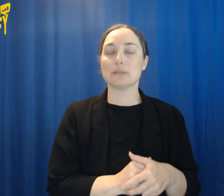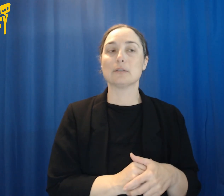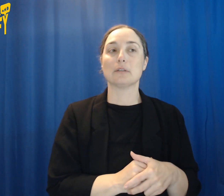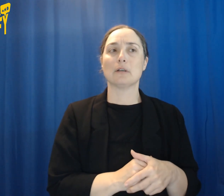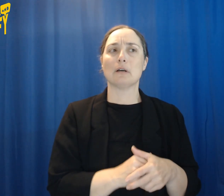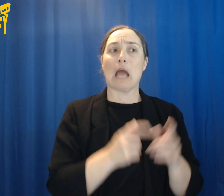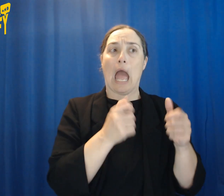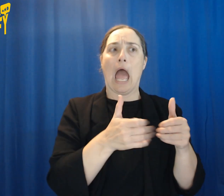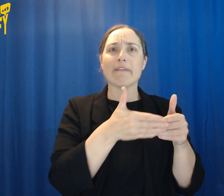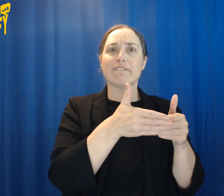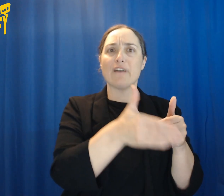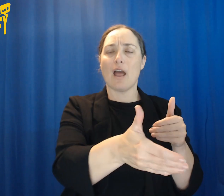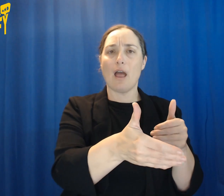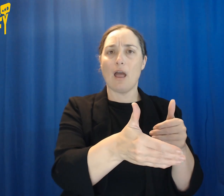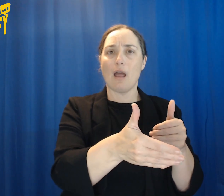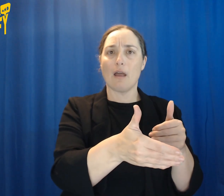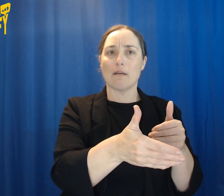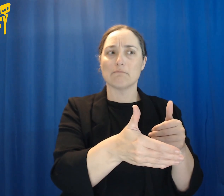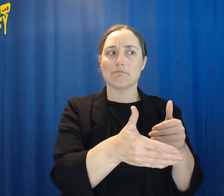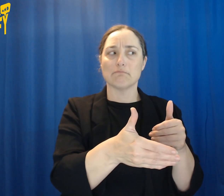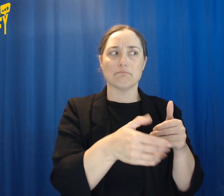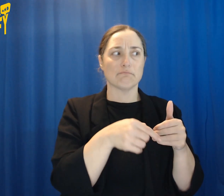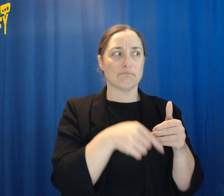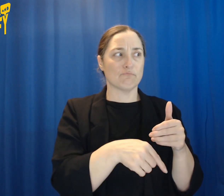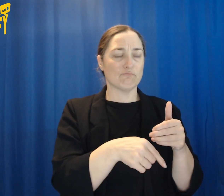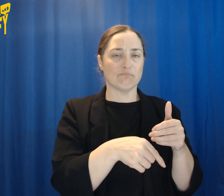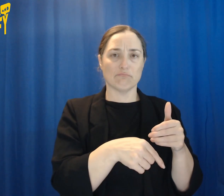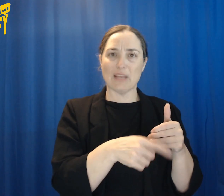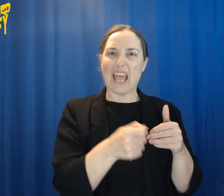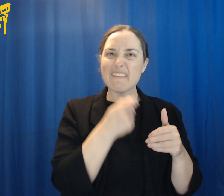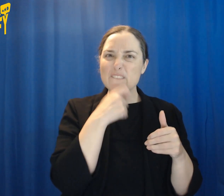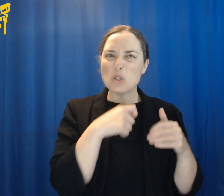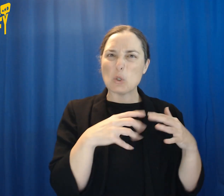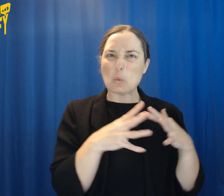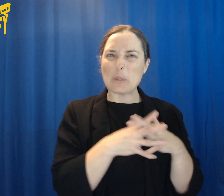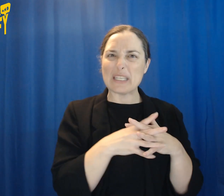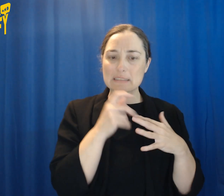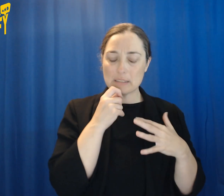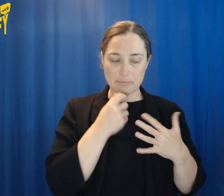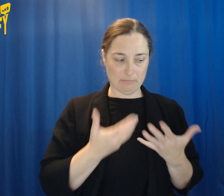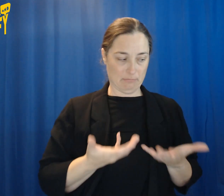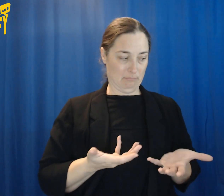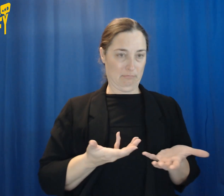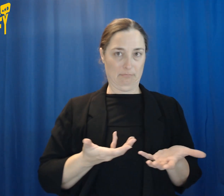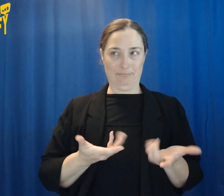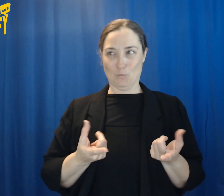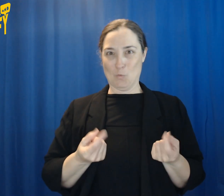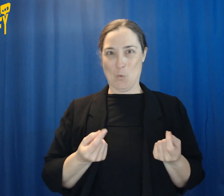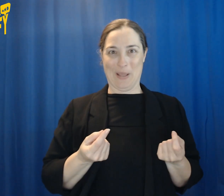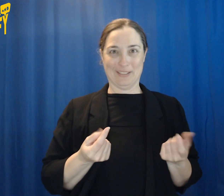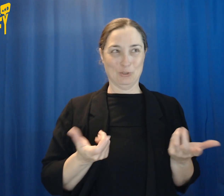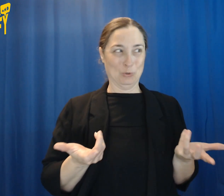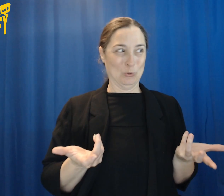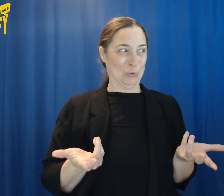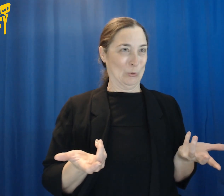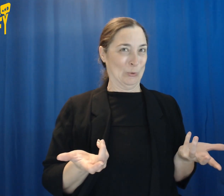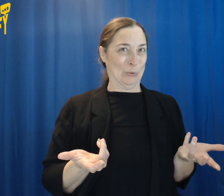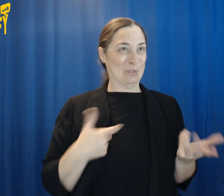bought the house, she had actually a few weeks of going, what do I do now? Yeah. What does the rest of my life look